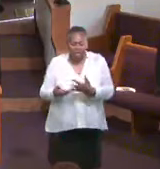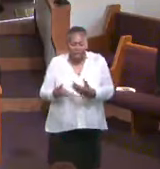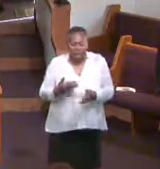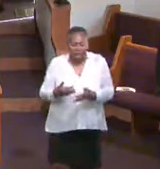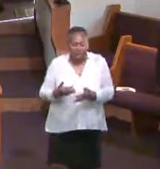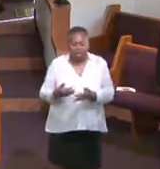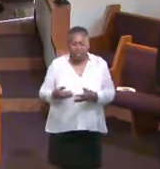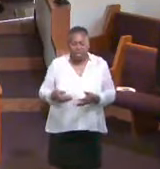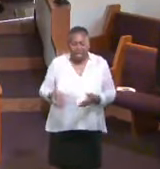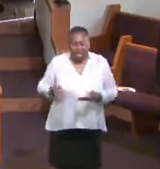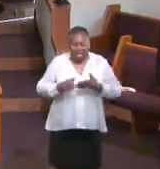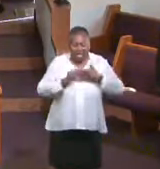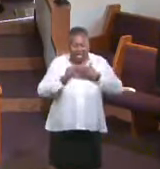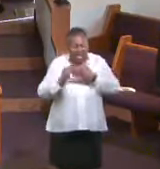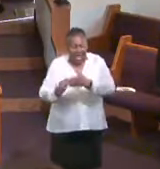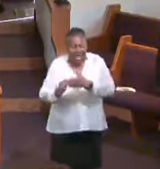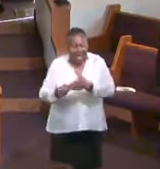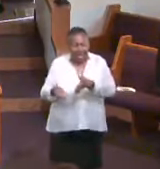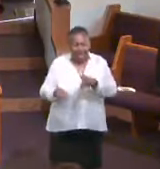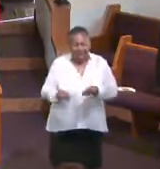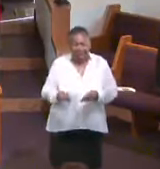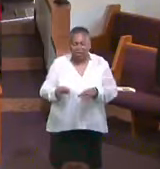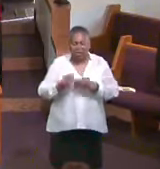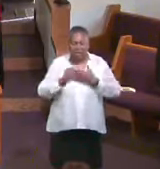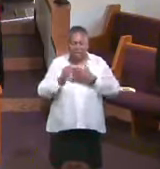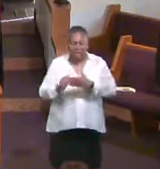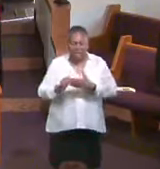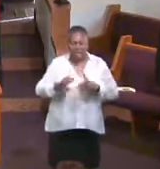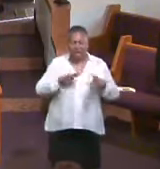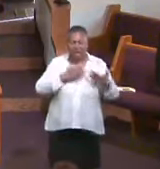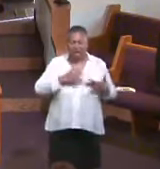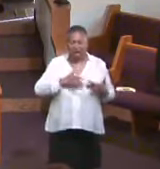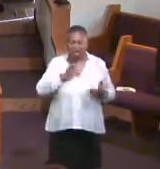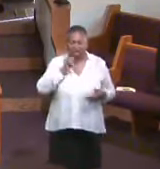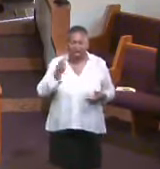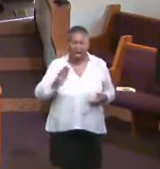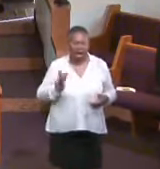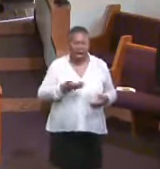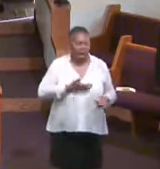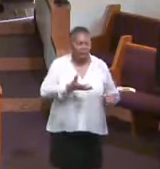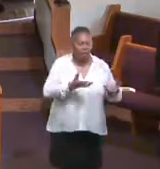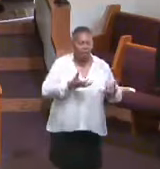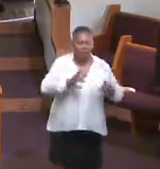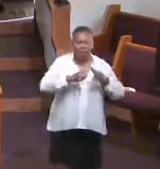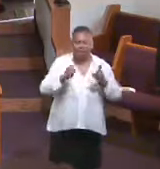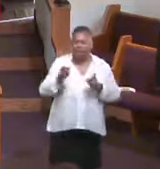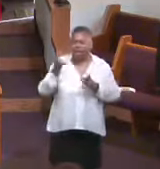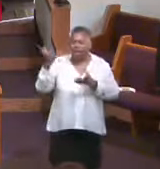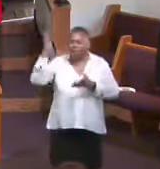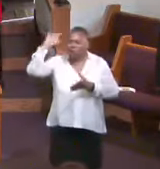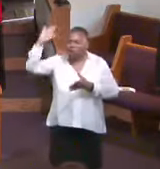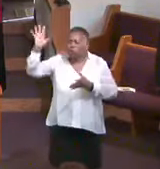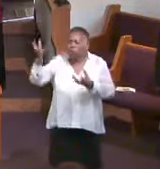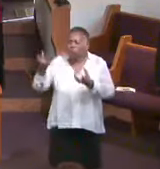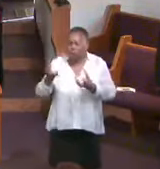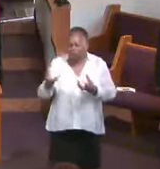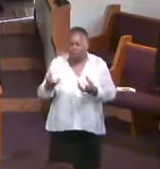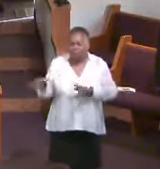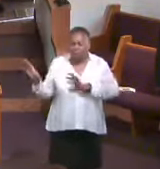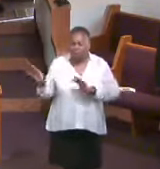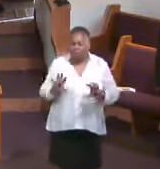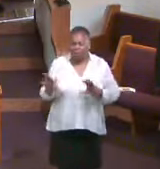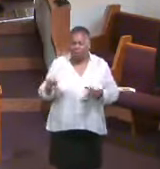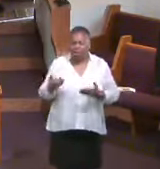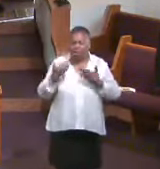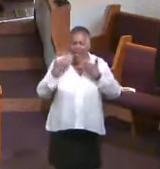Lord, guide our feet, guide our hearts, Lord. Not our will, but your will be done. We say thank you today. And we're going to be